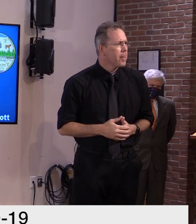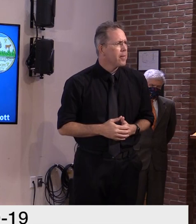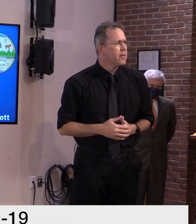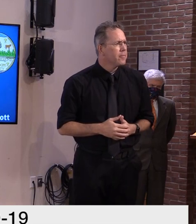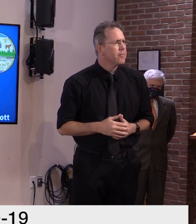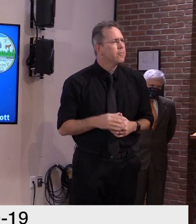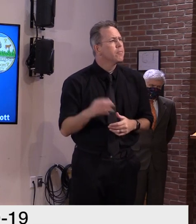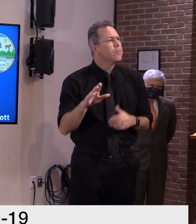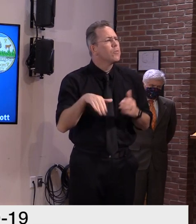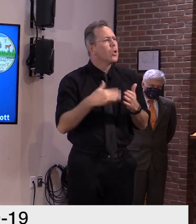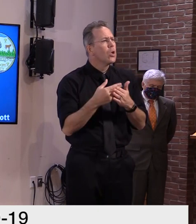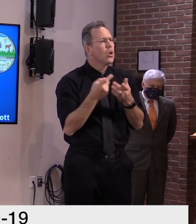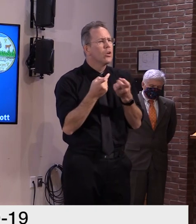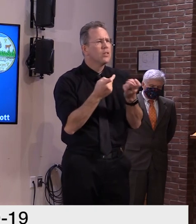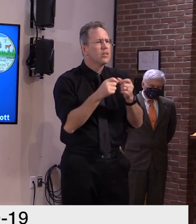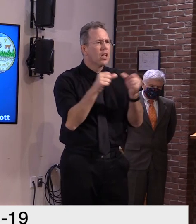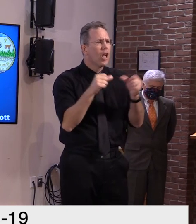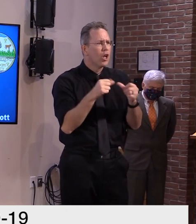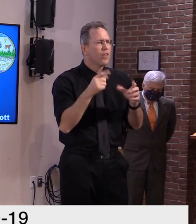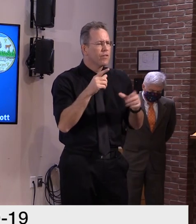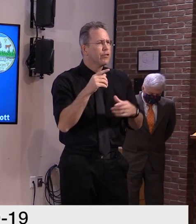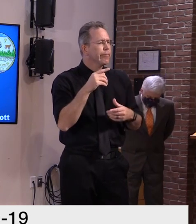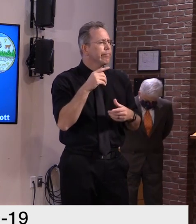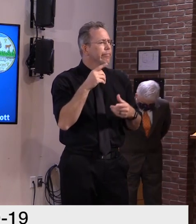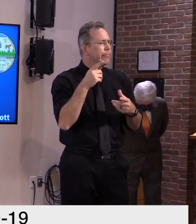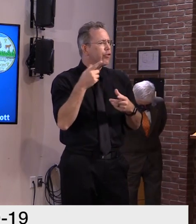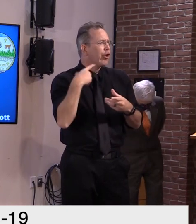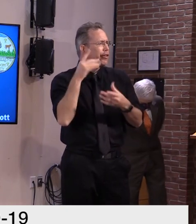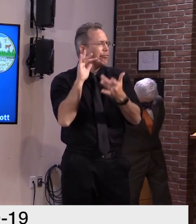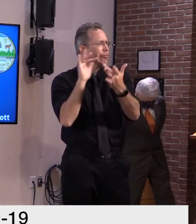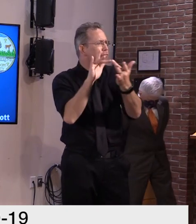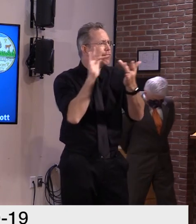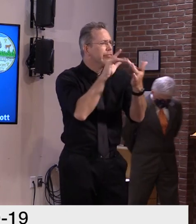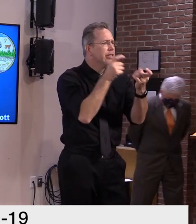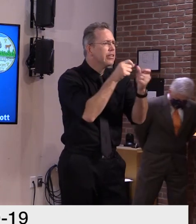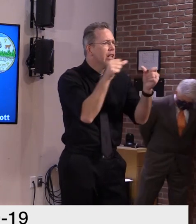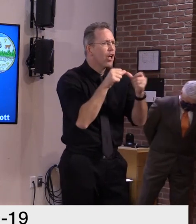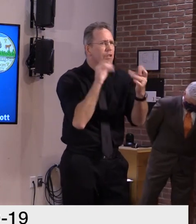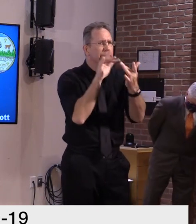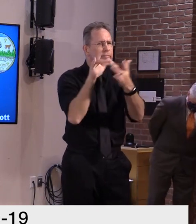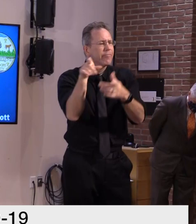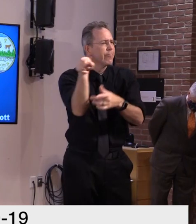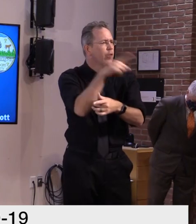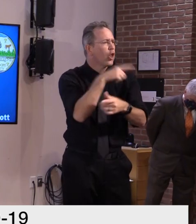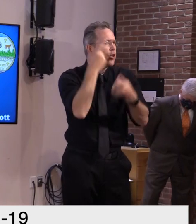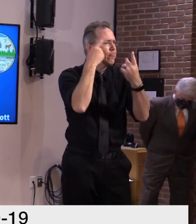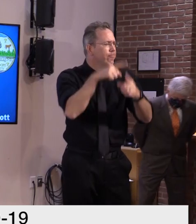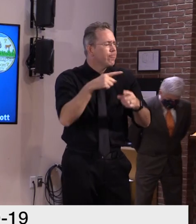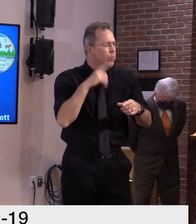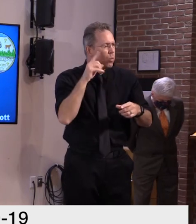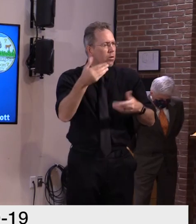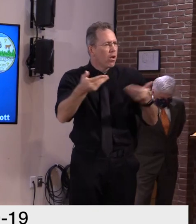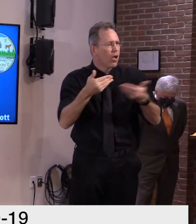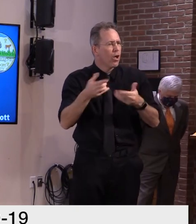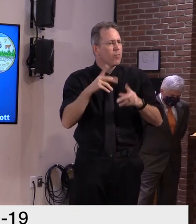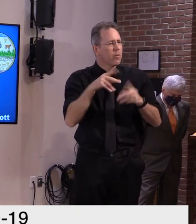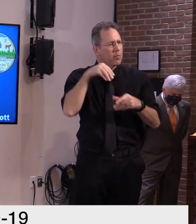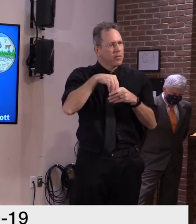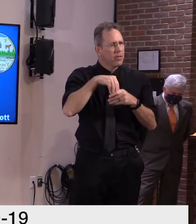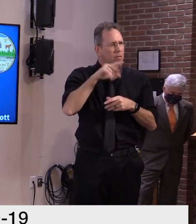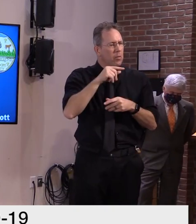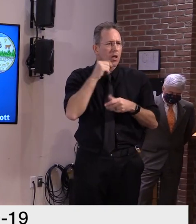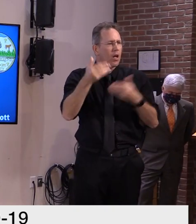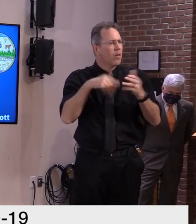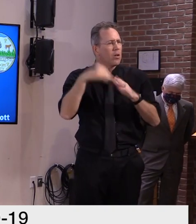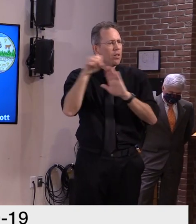So the goal here is to reduce the risk, and I think the existing policy that we just